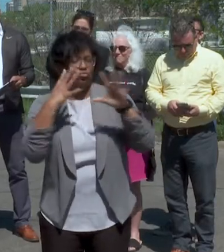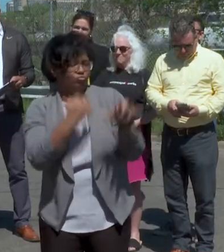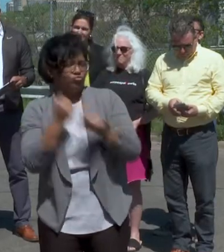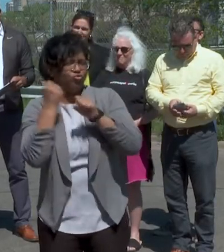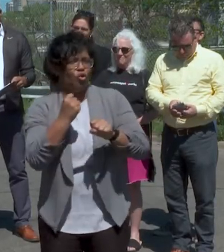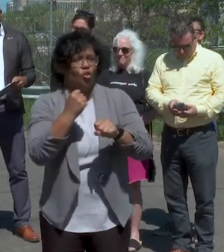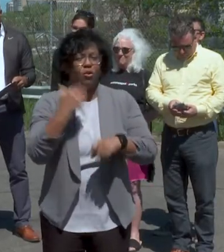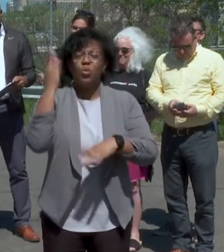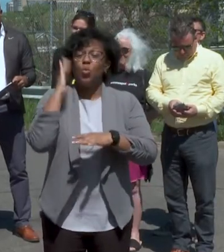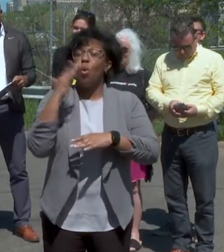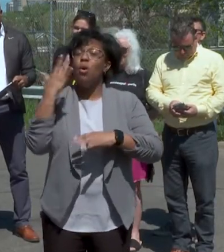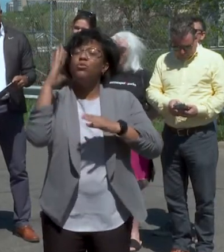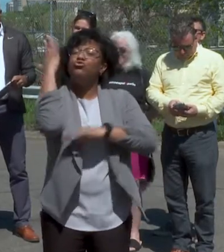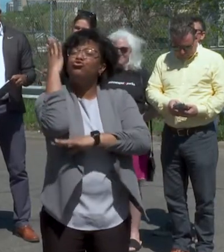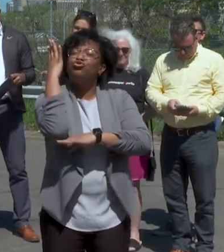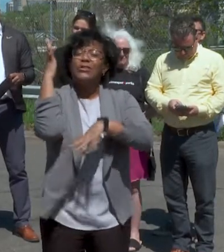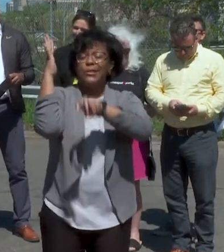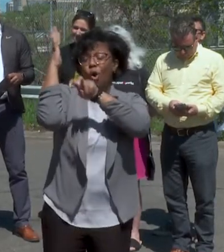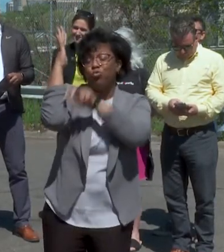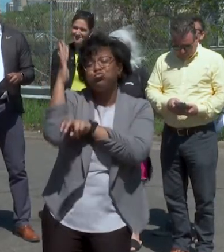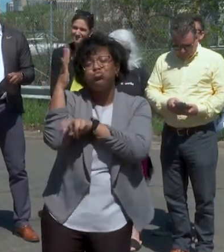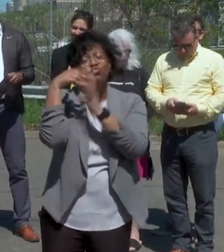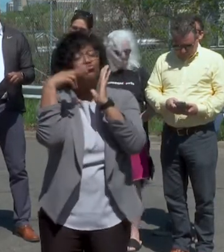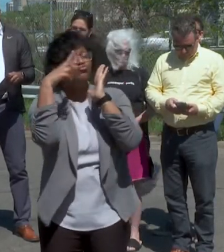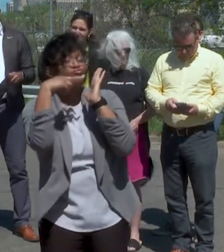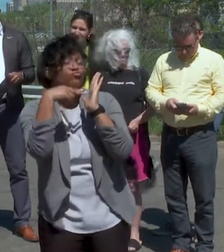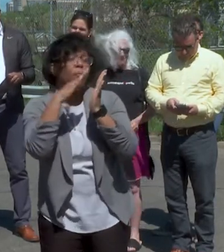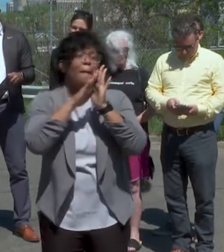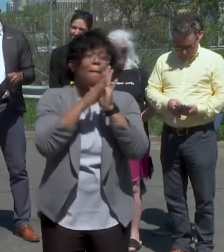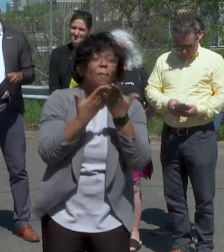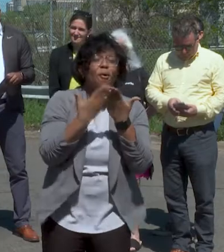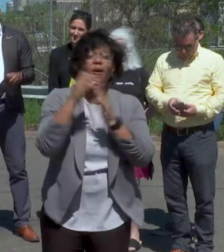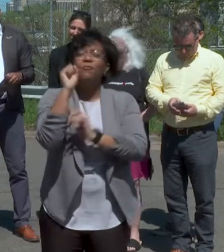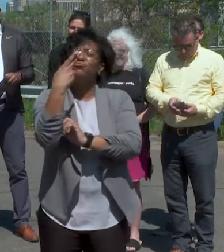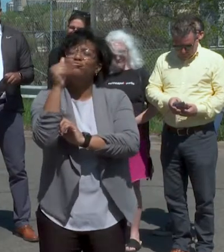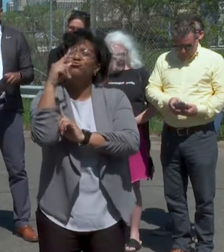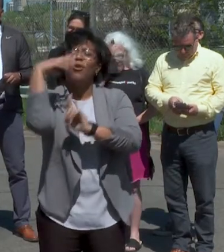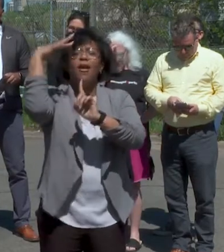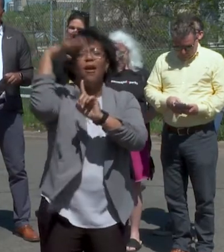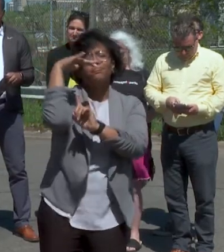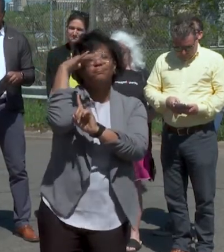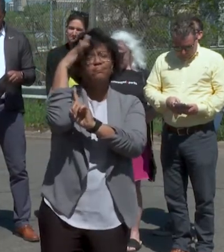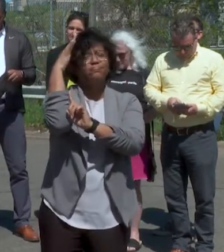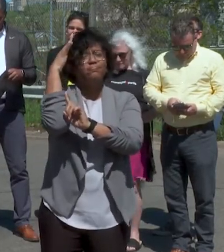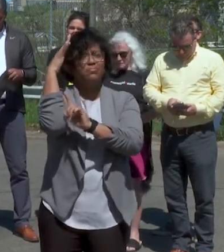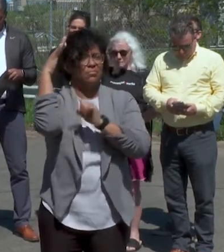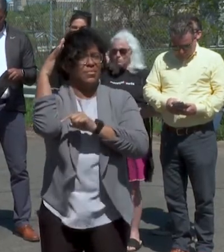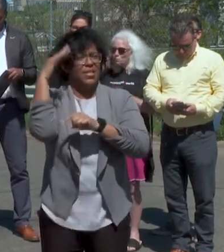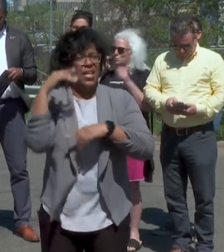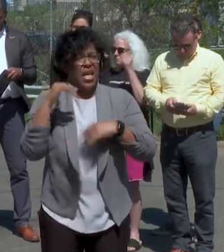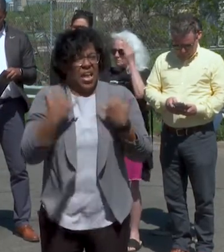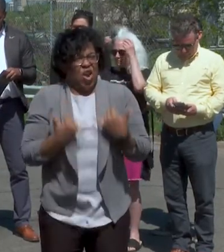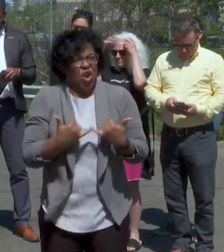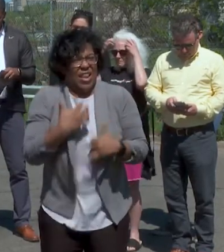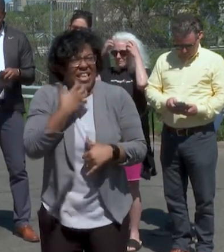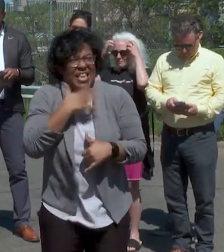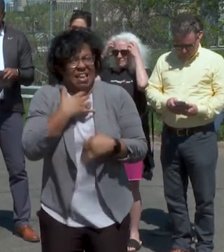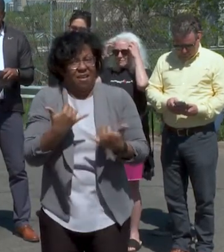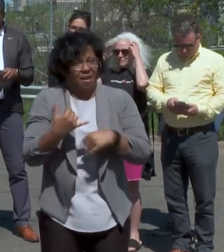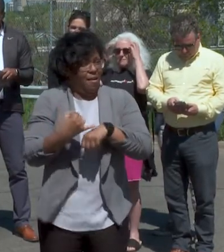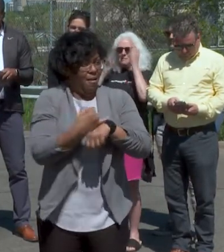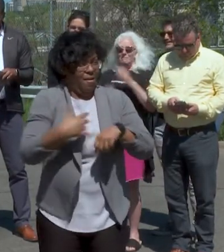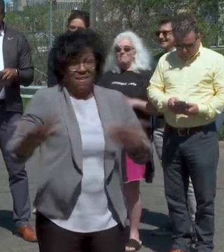read a book. It provides the necessary shade. It pushes back on some of the heat islands that we have in our city.